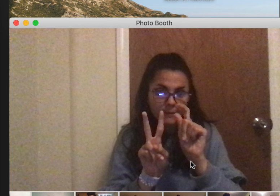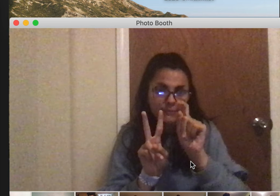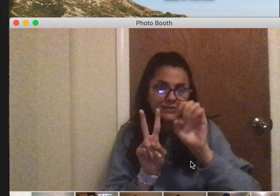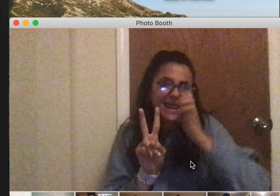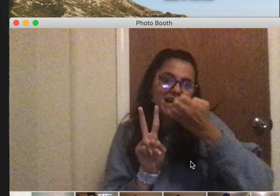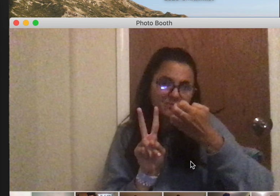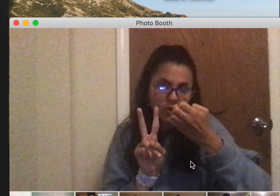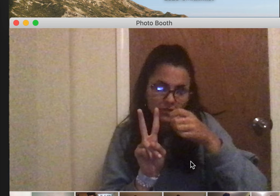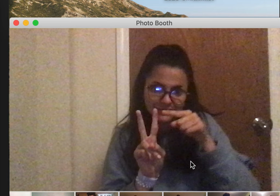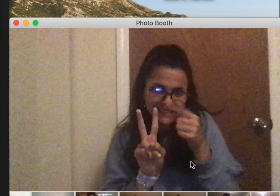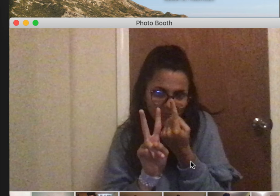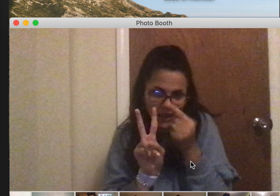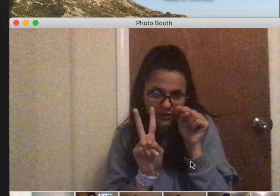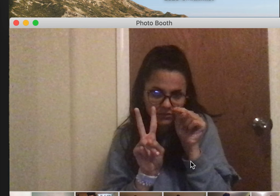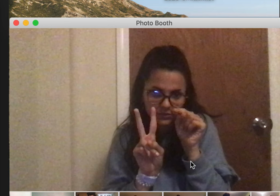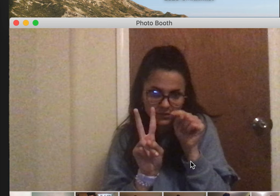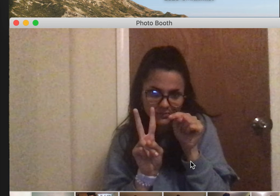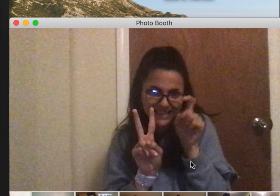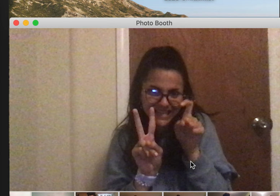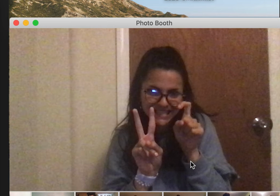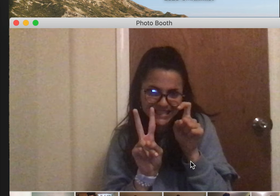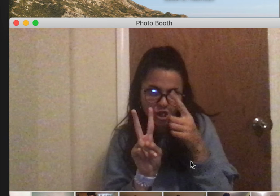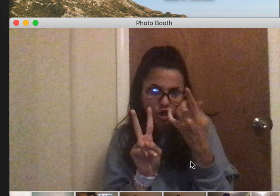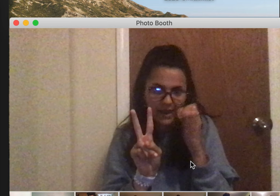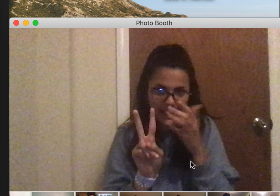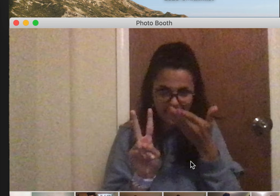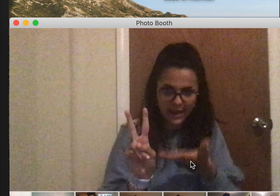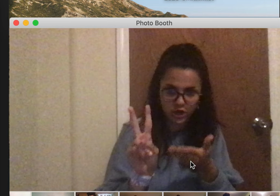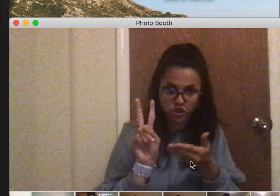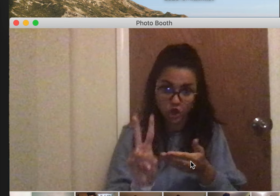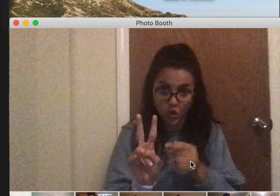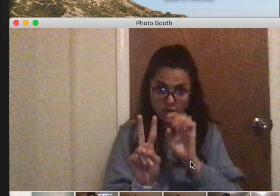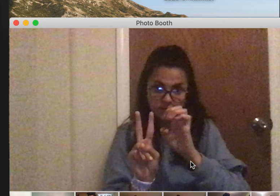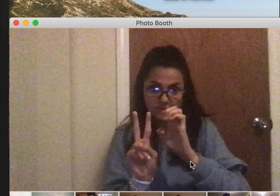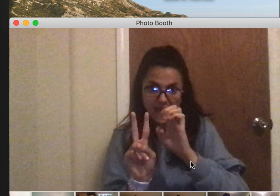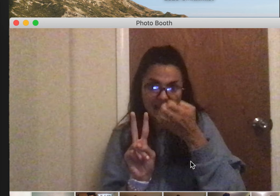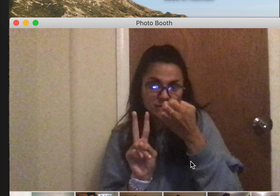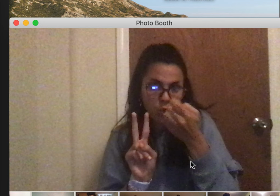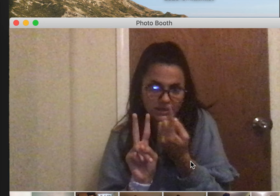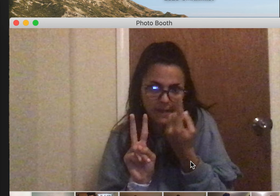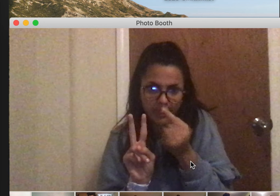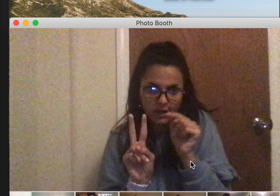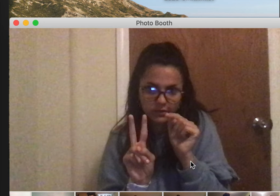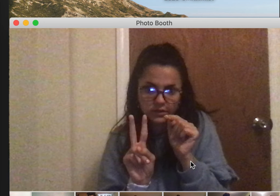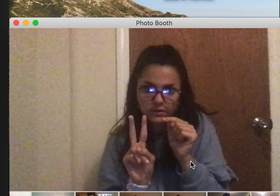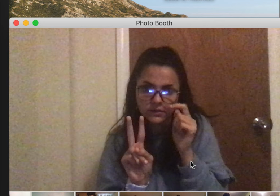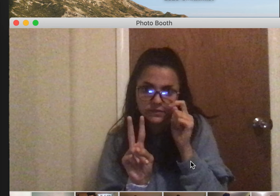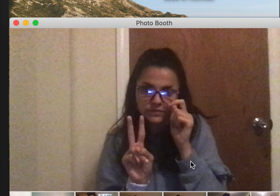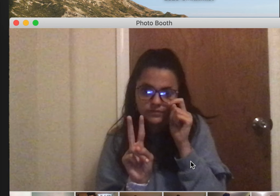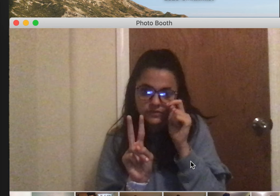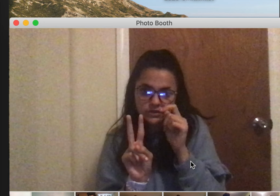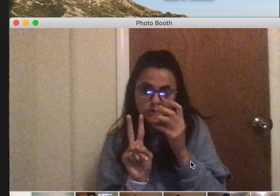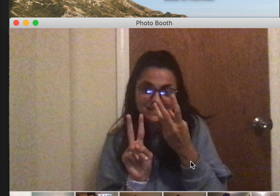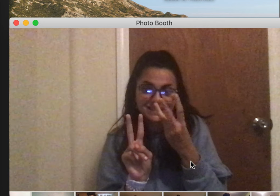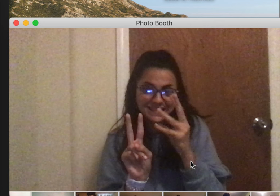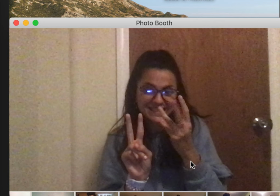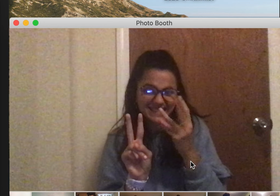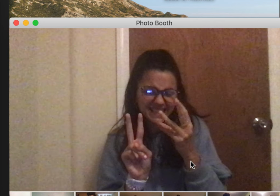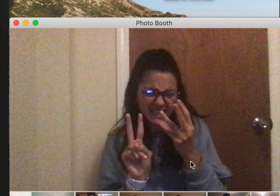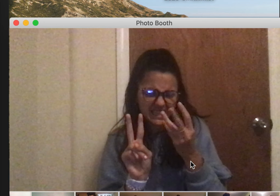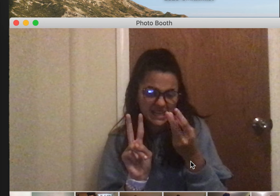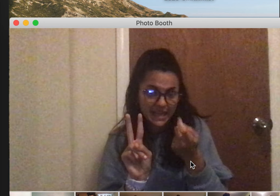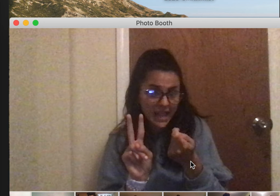8, and 2 to the fourth equals 16. So I can replace the 16 with the 2 to the fourth. So I'm going to